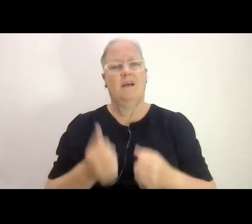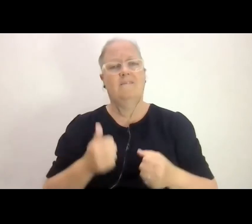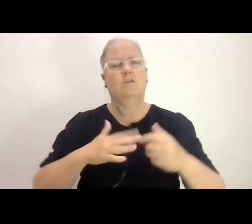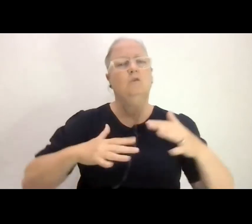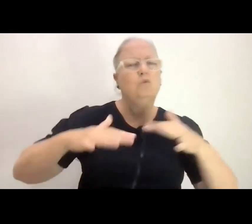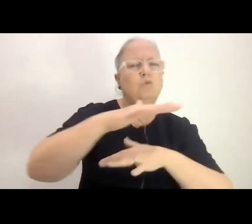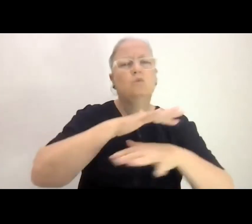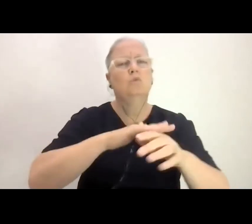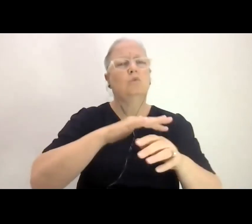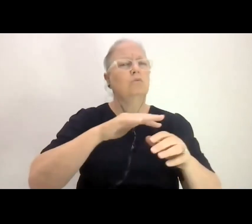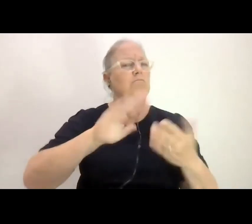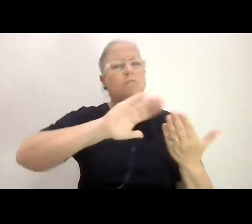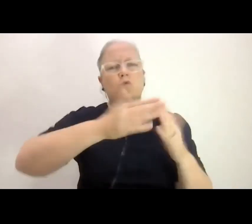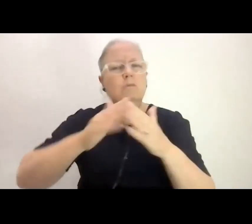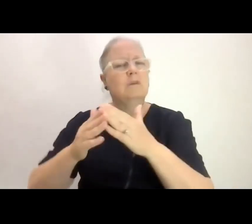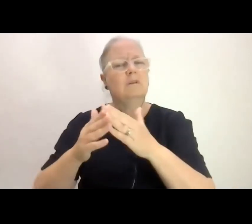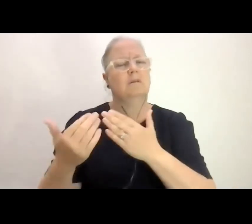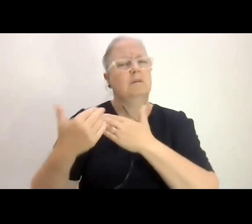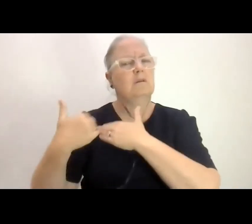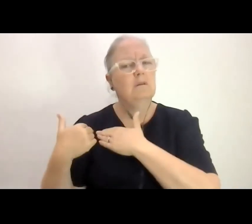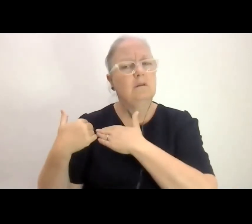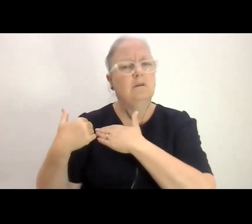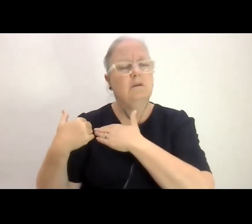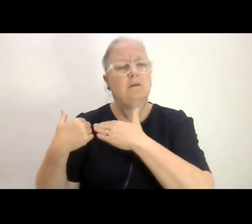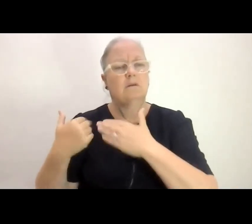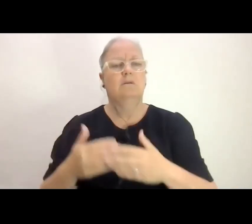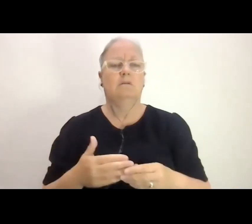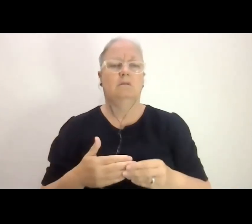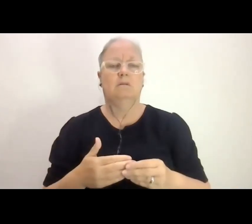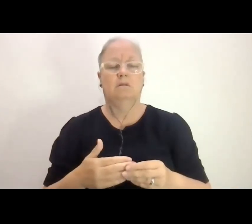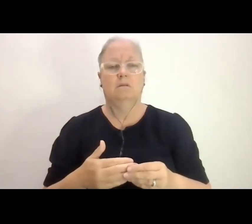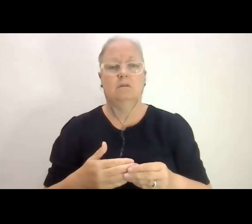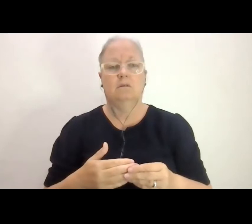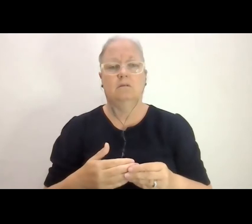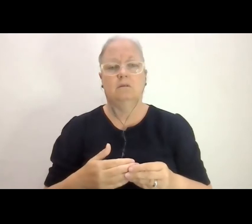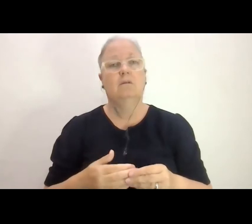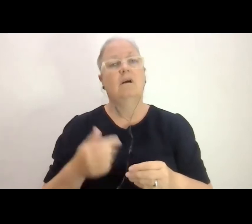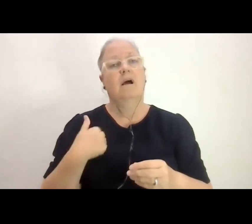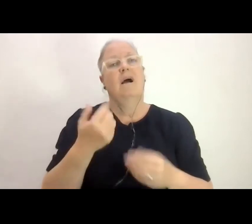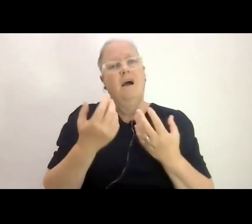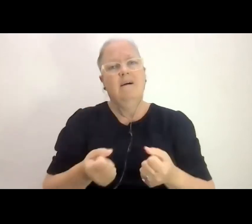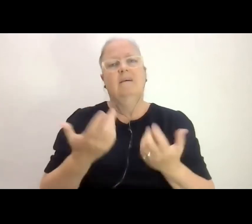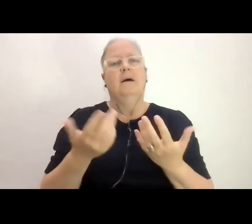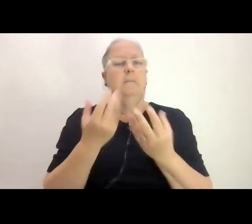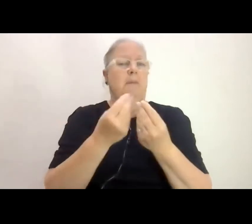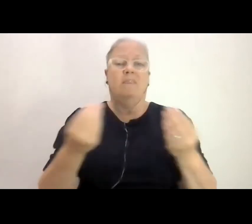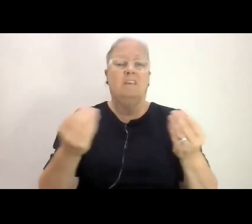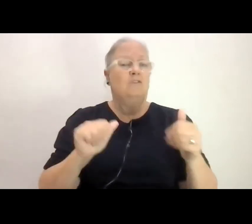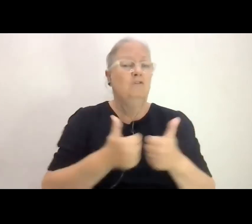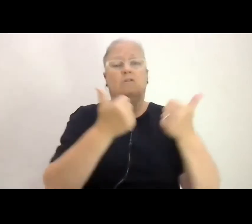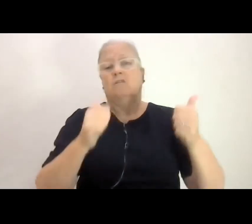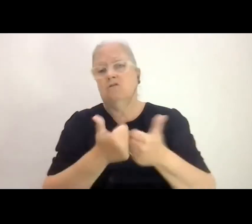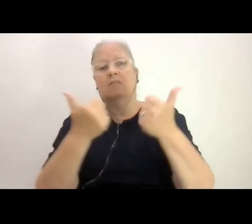you know, we still have many challenges that need to address, this including, you know, concerning